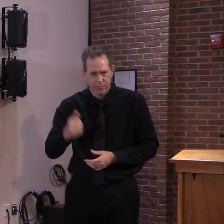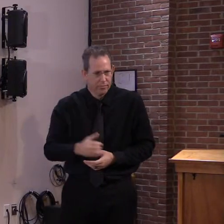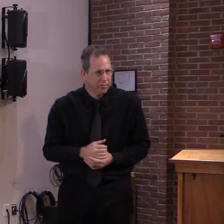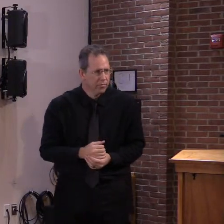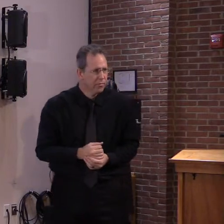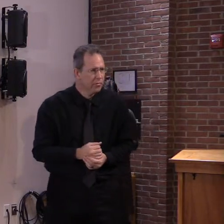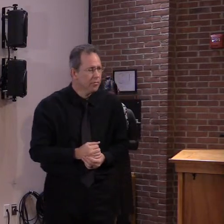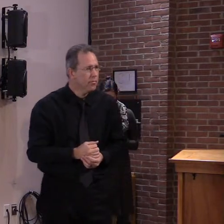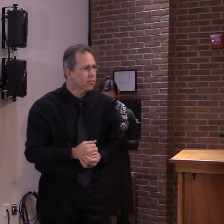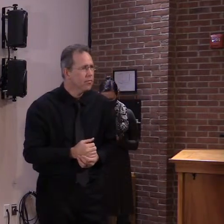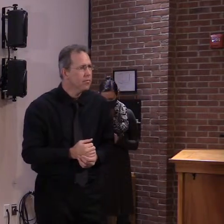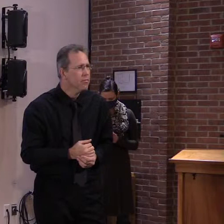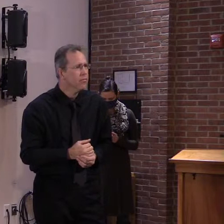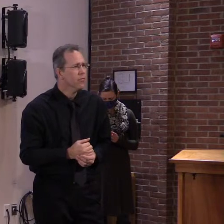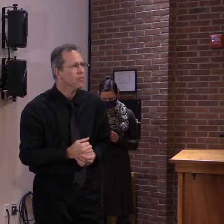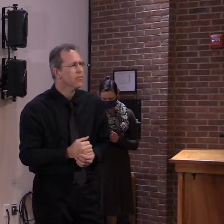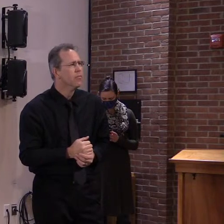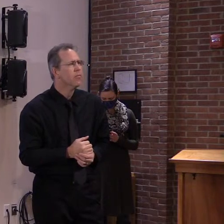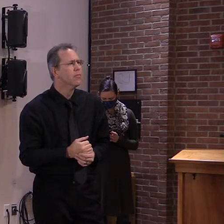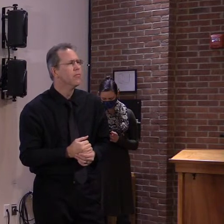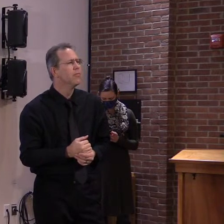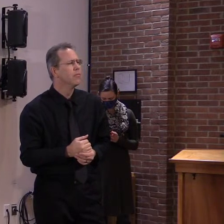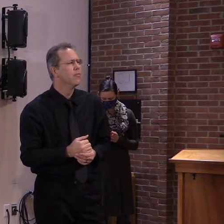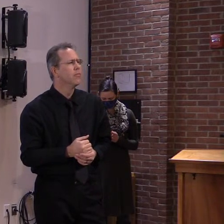Guy, Chronicle of the Vermont State House.